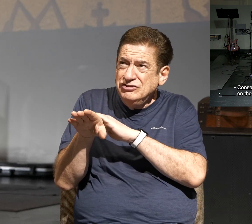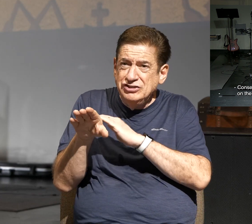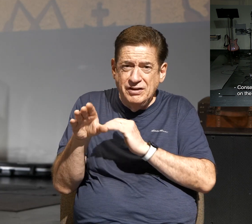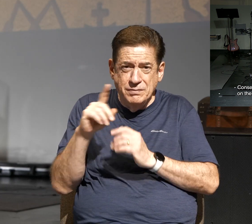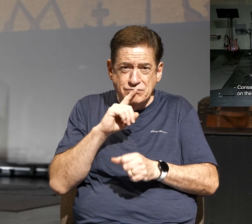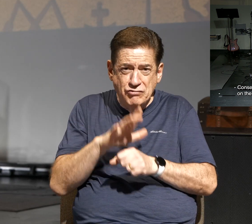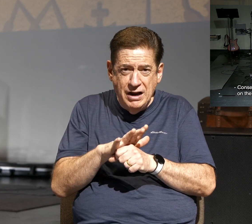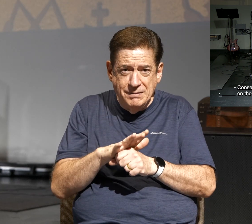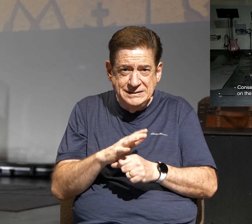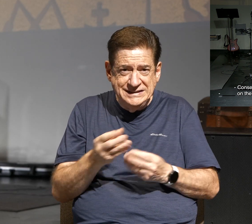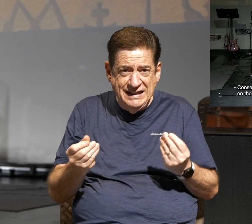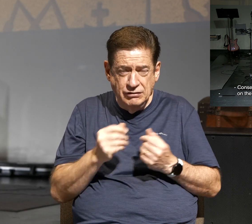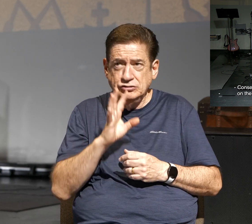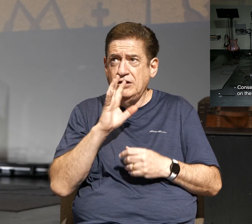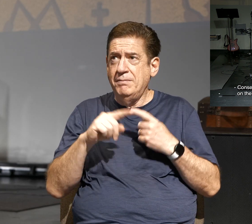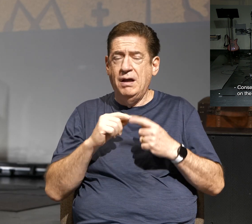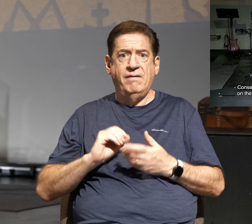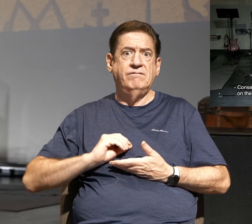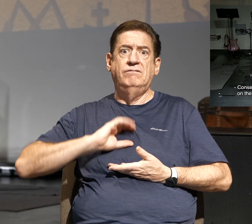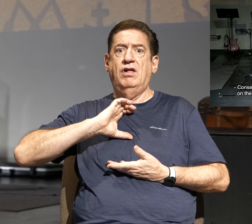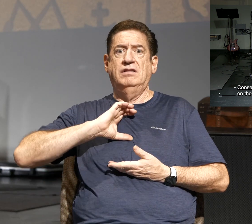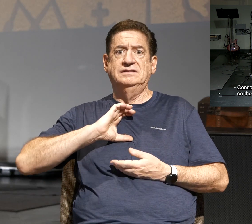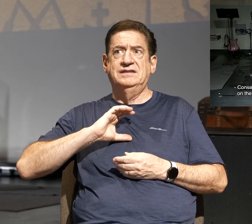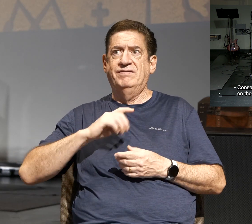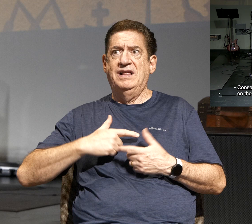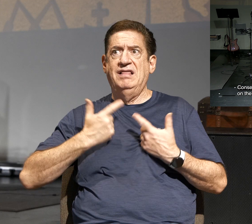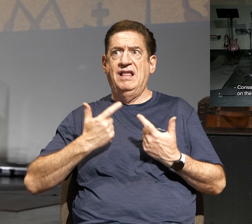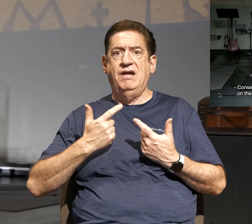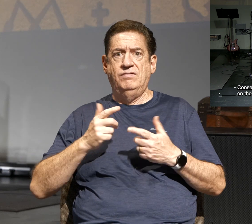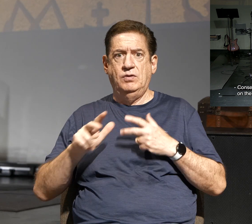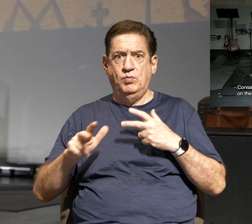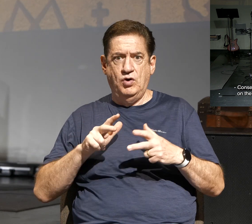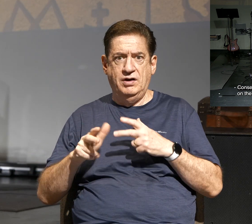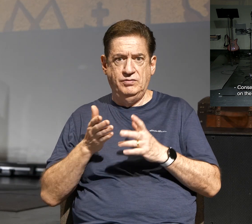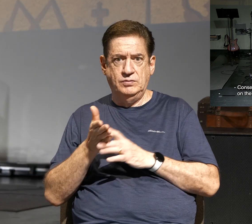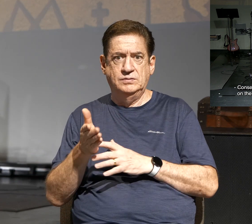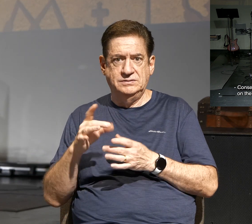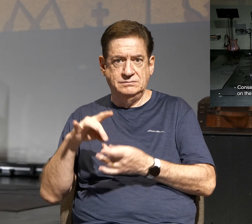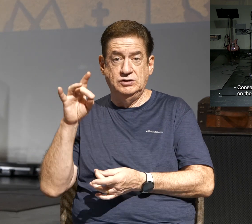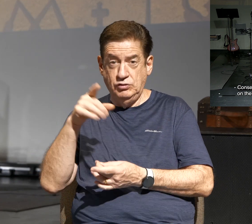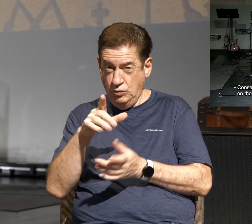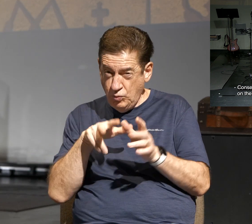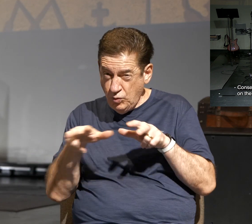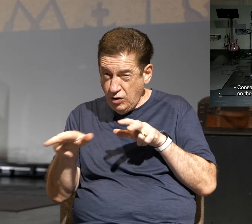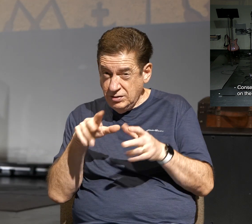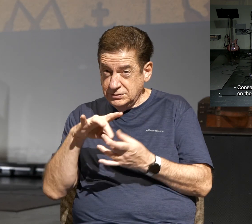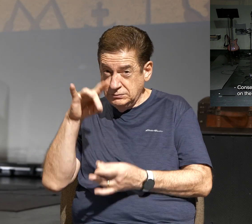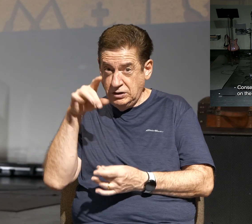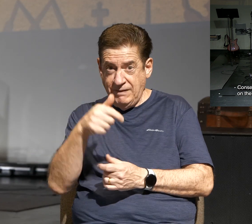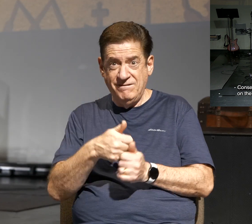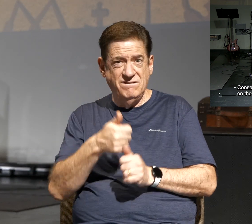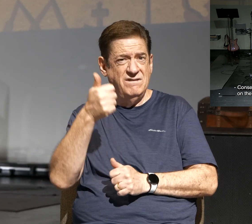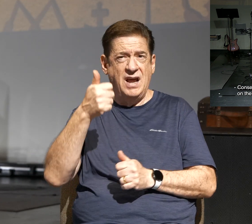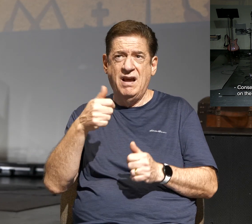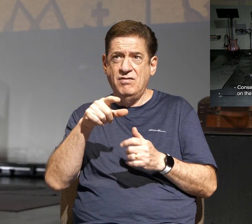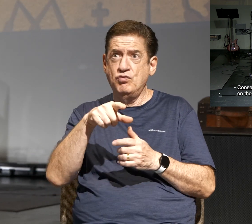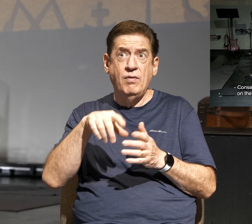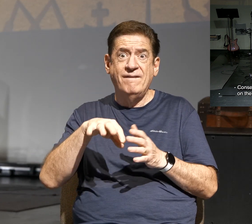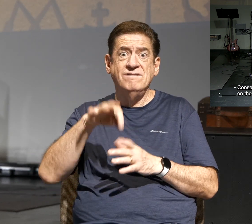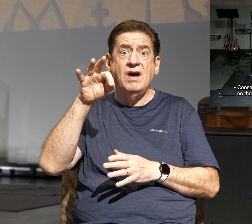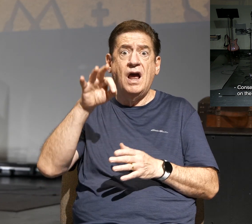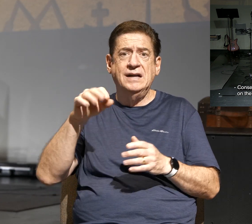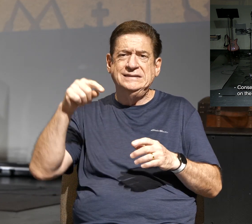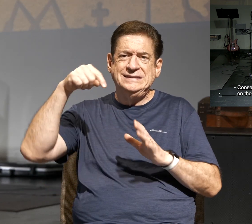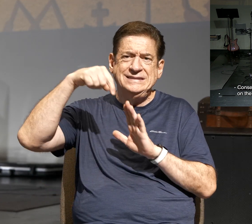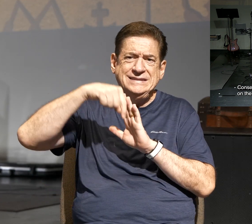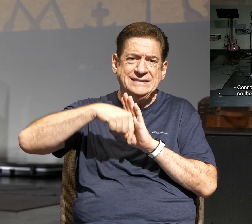land. We're talking fullness of life in Christ. That's walking in the Spirit. And when you walk in the Spirit, you find your deepest satisfaction in Christ, you're